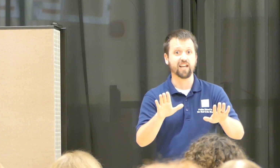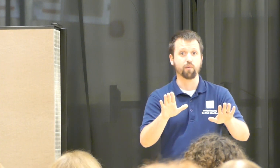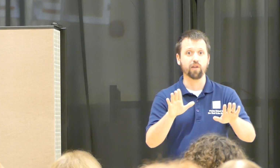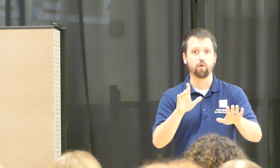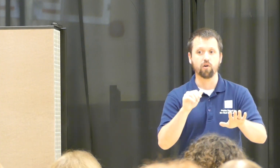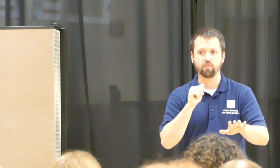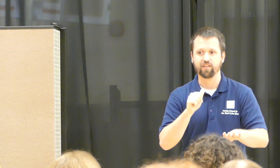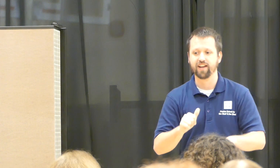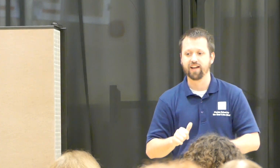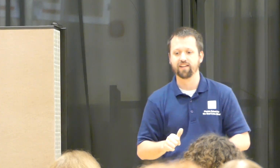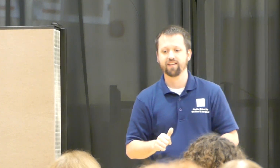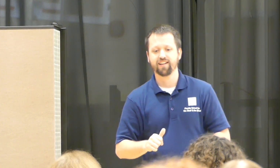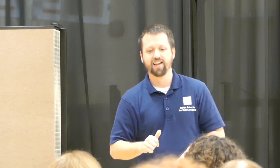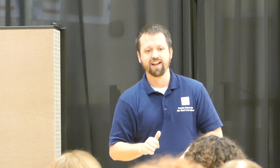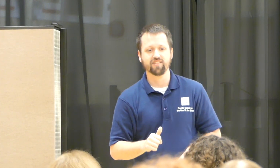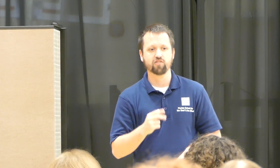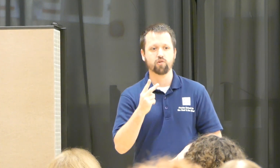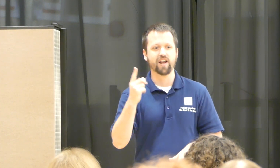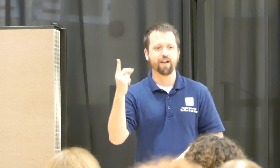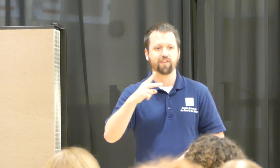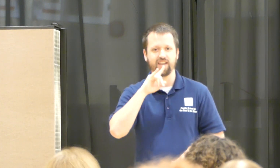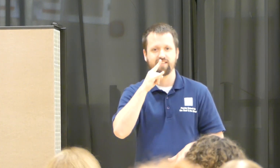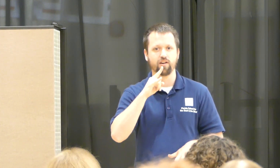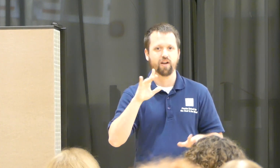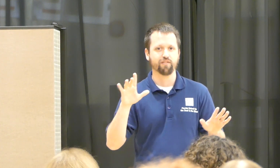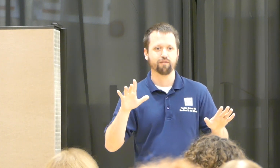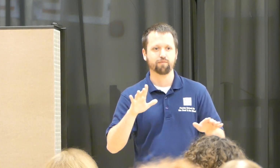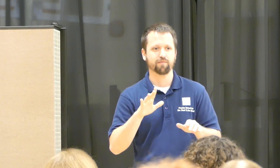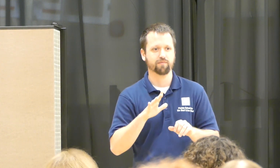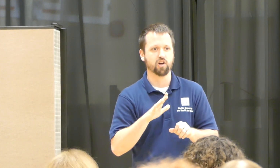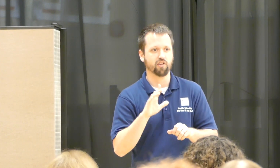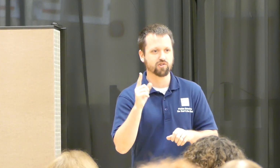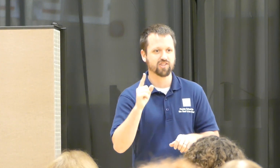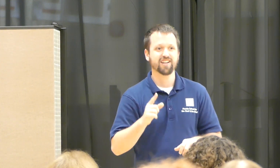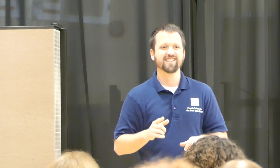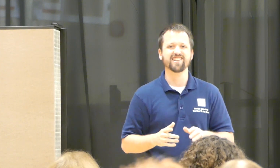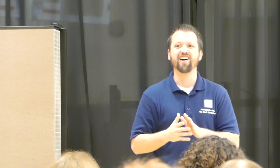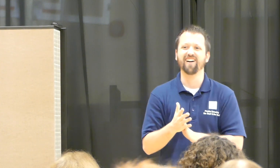really won't. I got 2.5 kids, I don't have enough dollars. So,